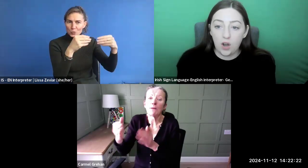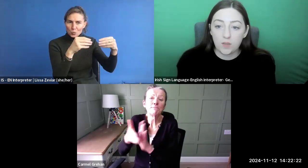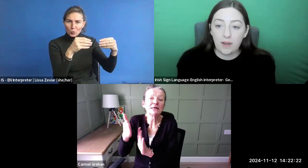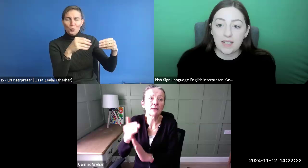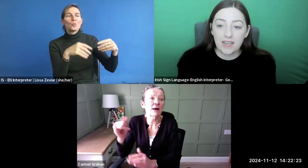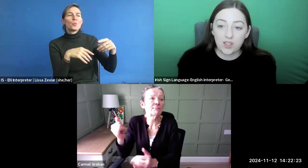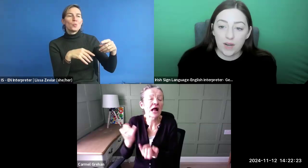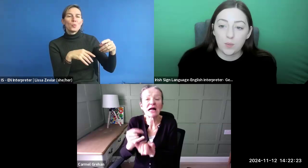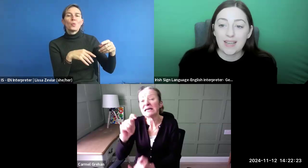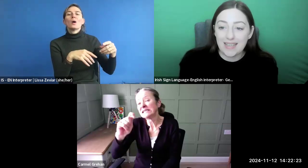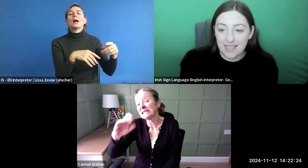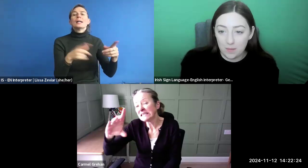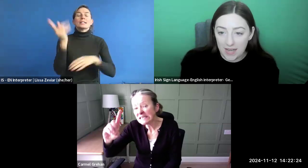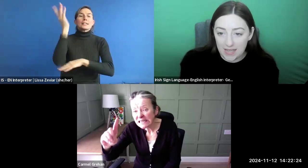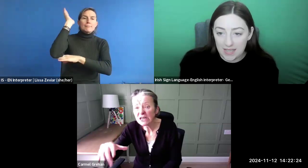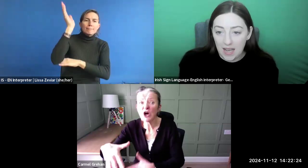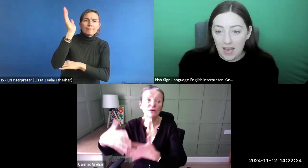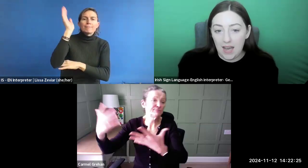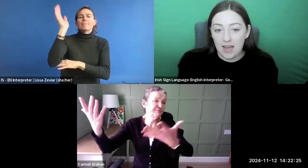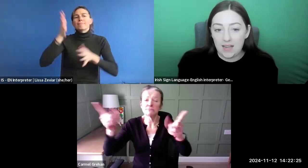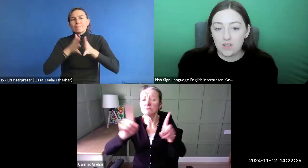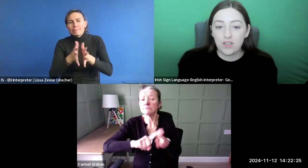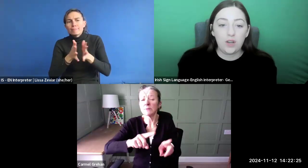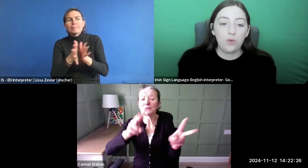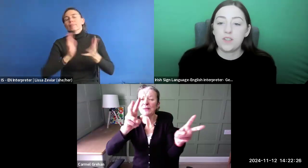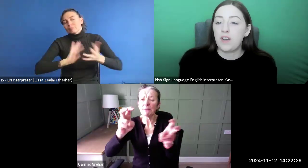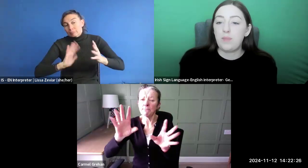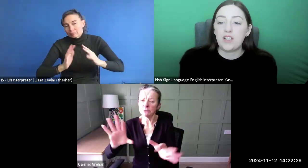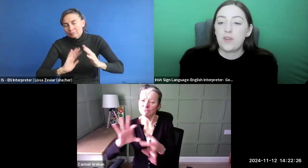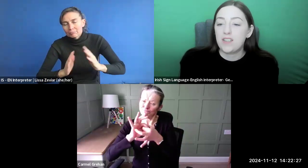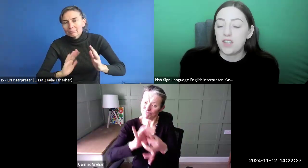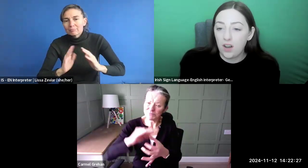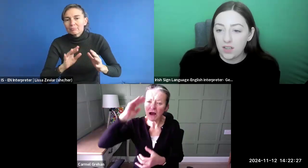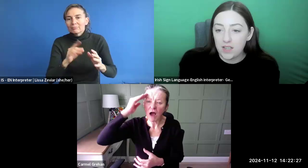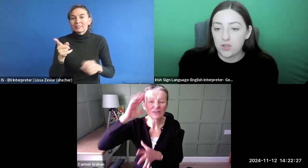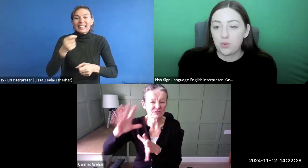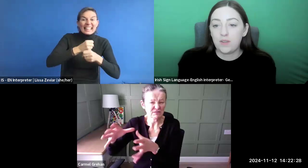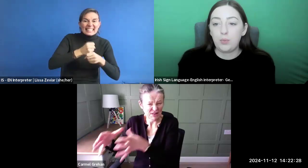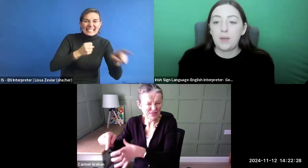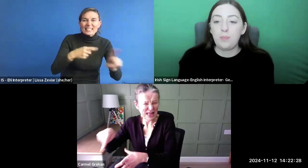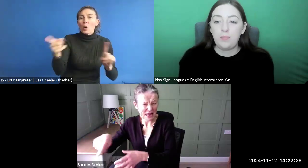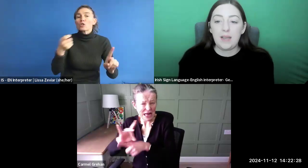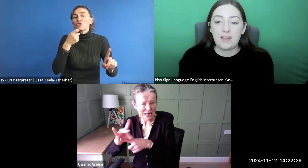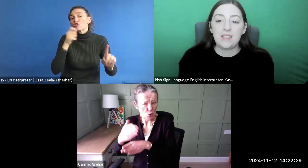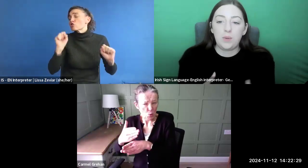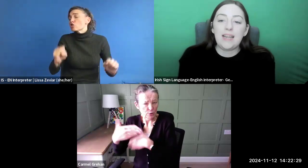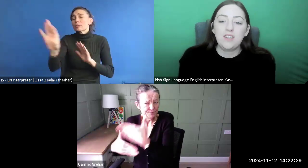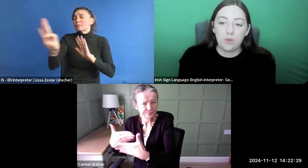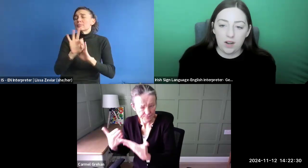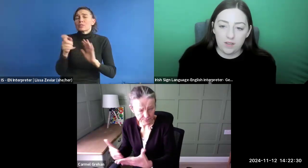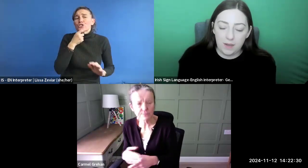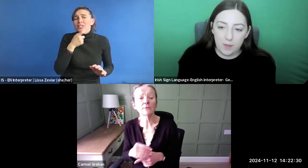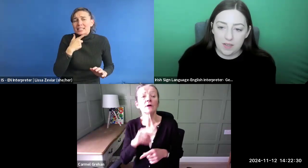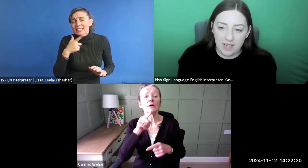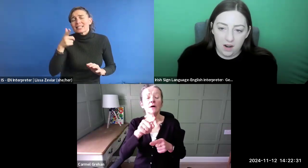So they talked about the Guinness Storehouse where Guinness is made, and you know, others might have picked Trinity College, but they picked things that were linked